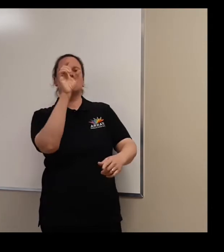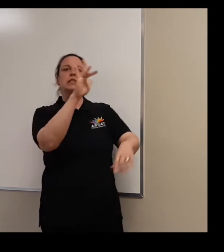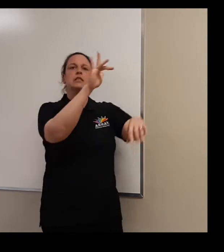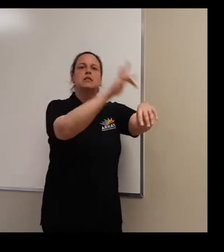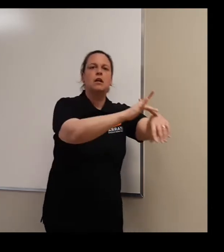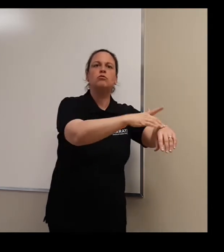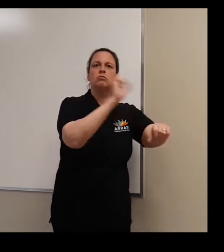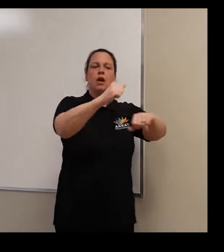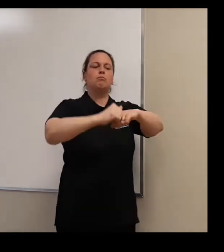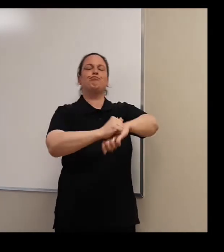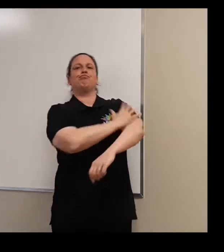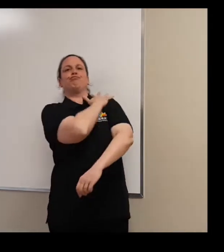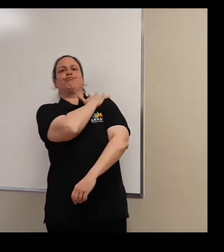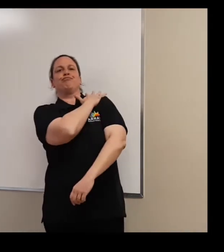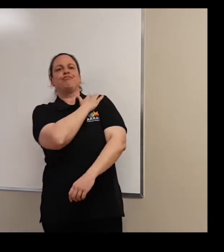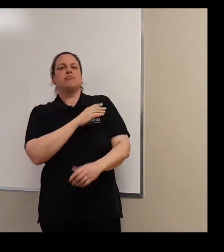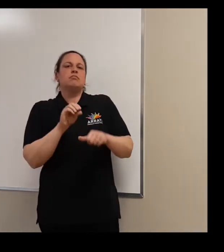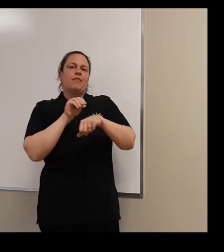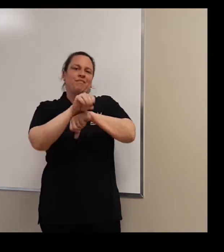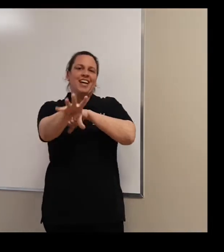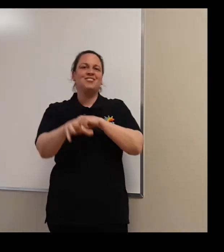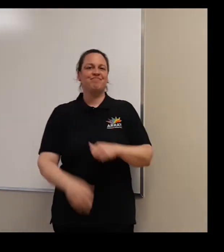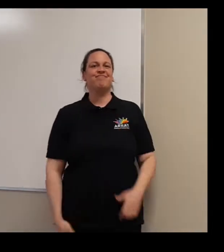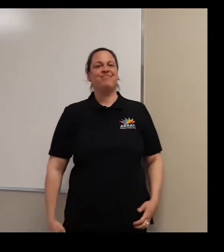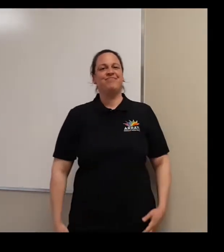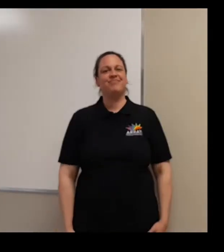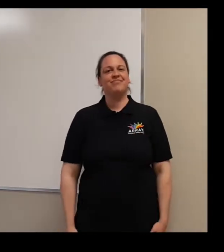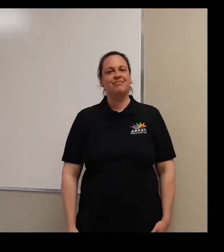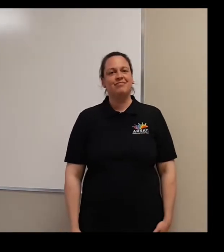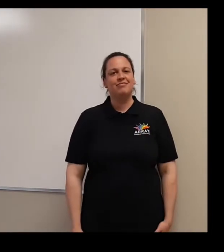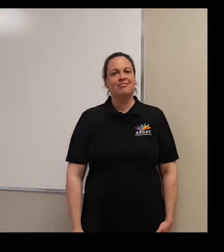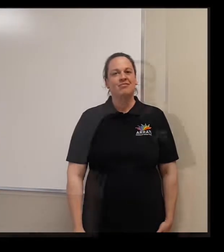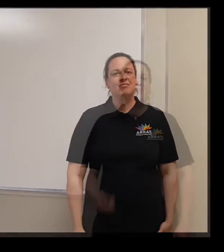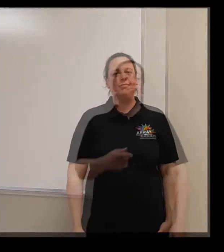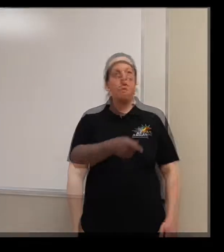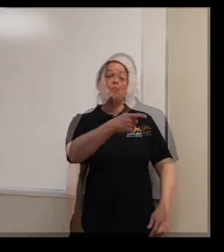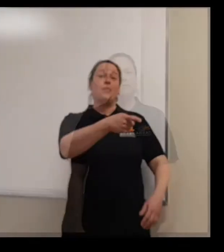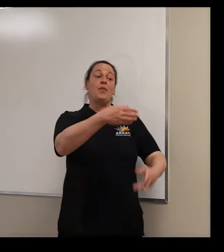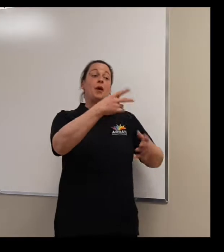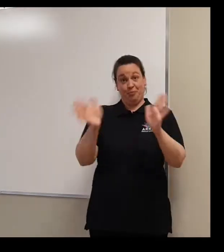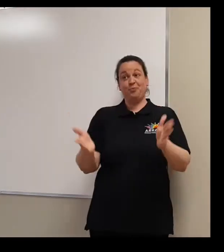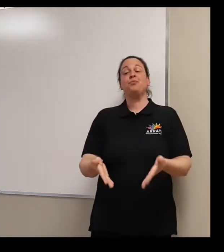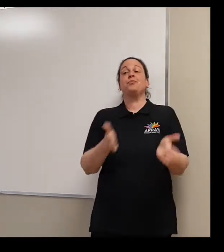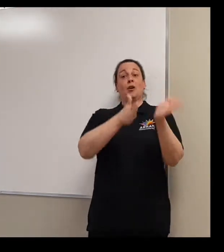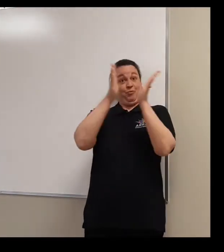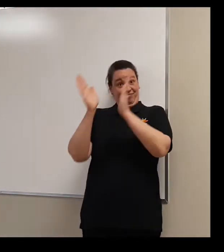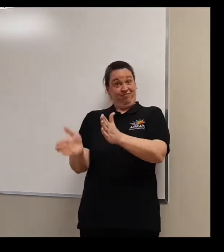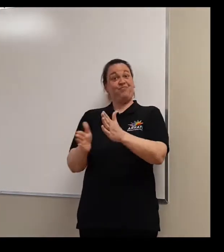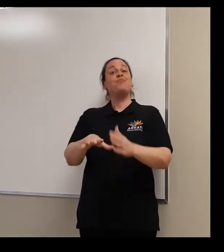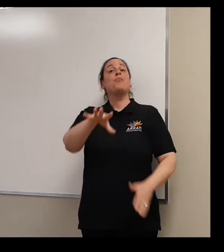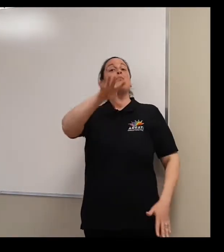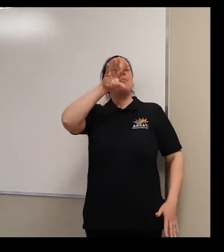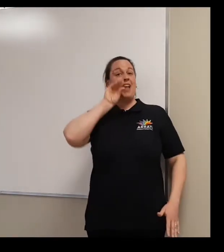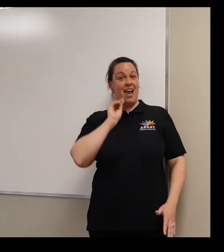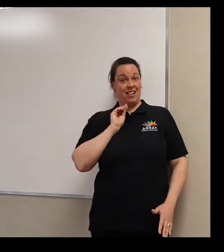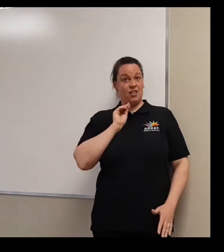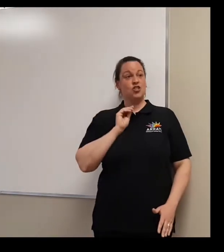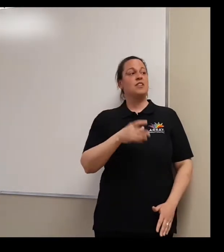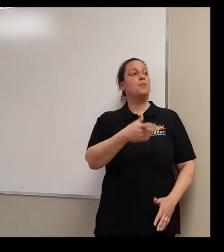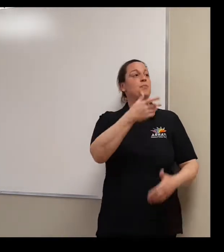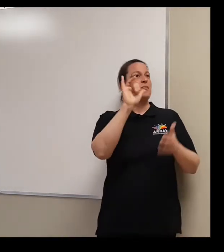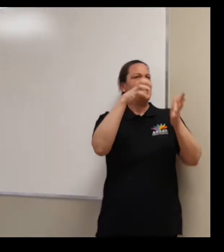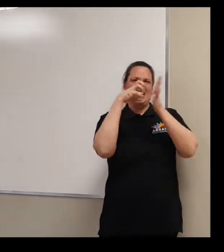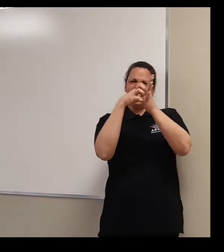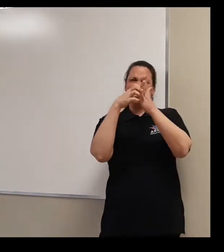a nut for their skin to react and for it to affect them. Next is inhalation. Inhalation